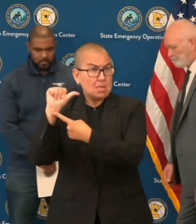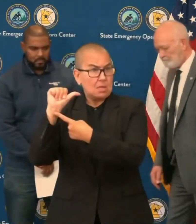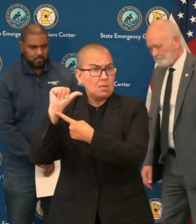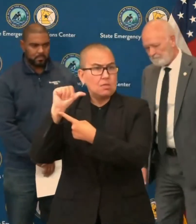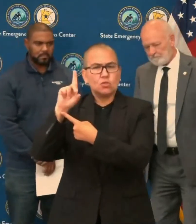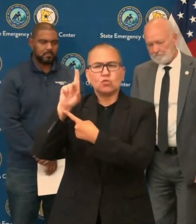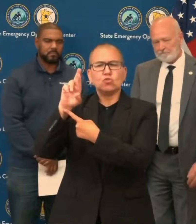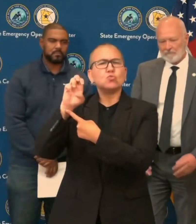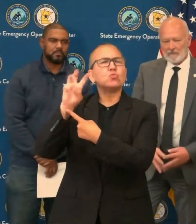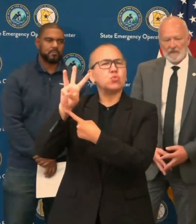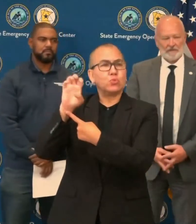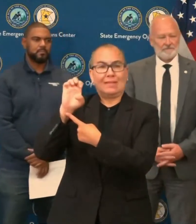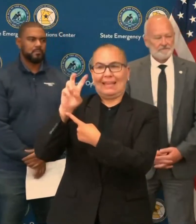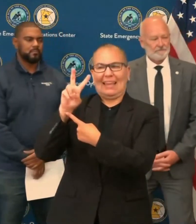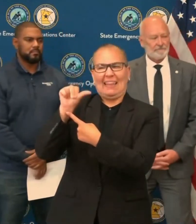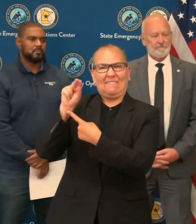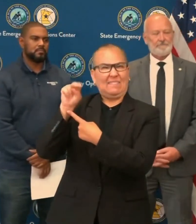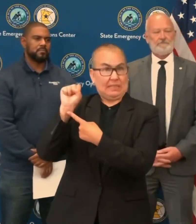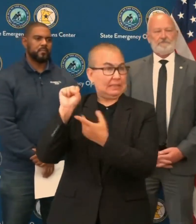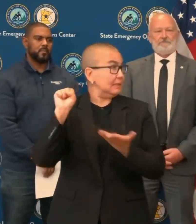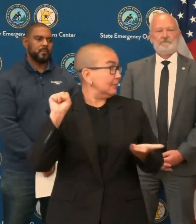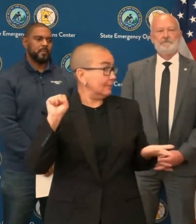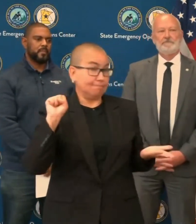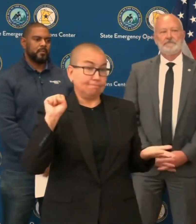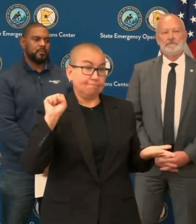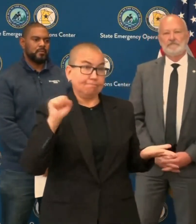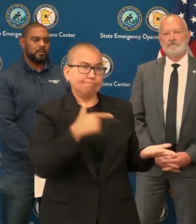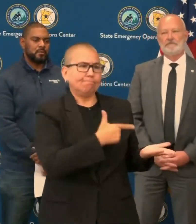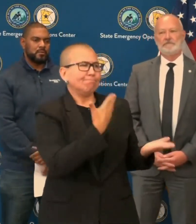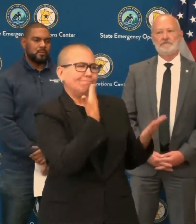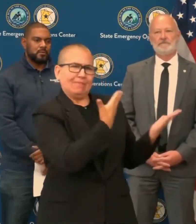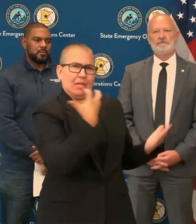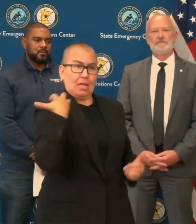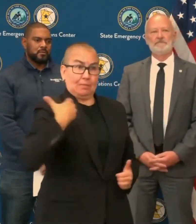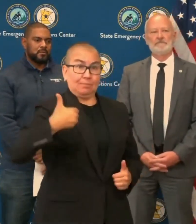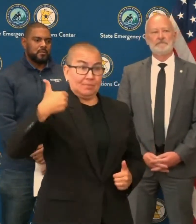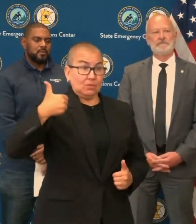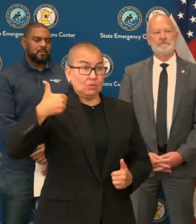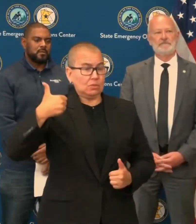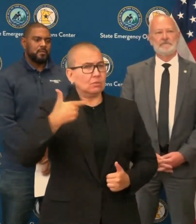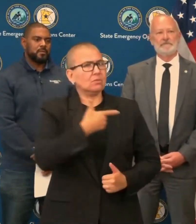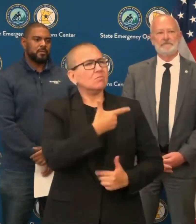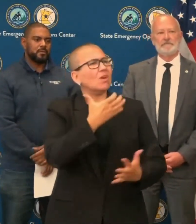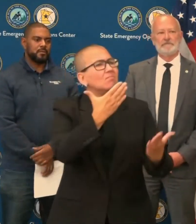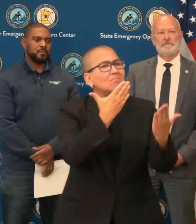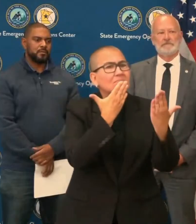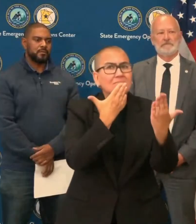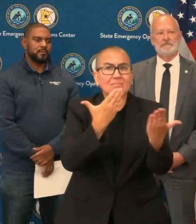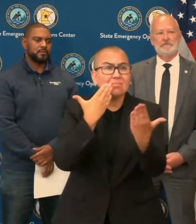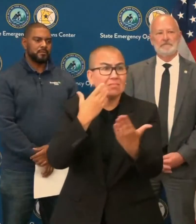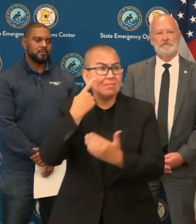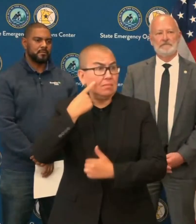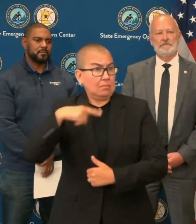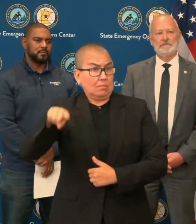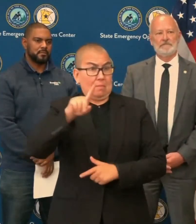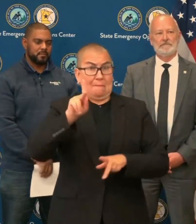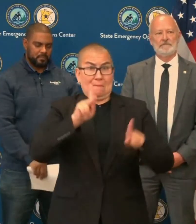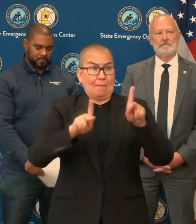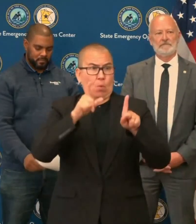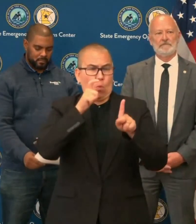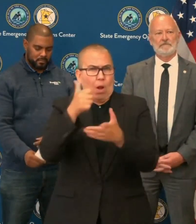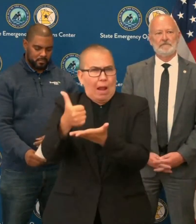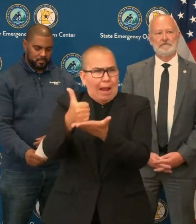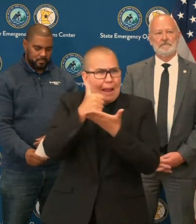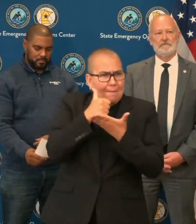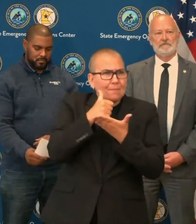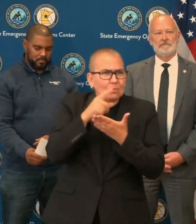Thanks, Commissioner. And today we are asking for the public's help at this point in time in locating Vance